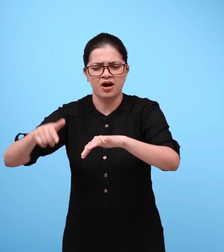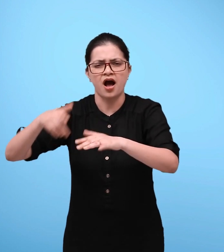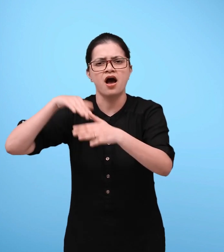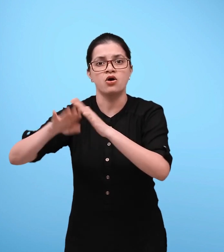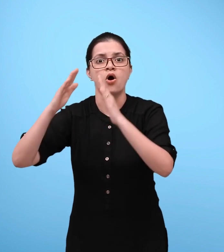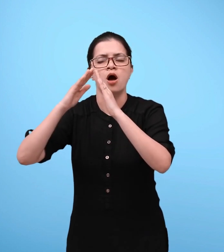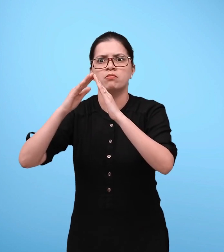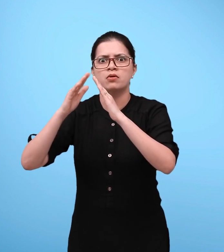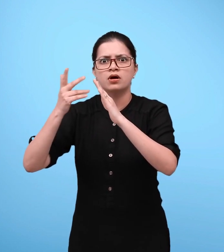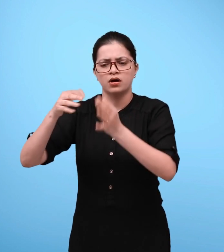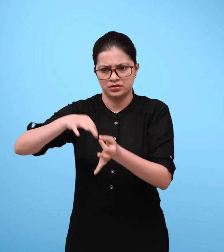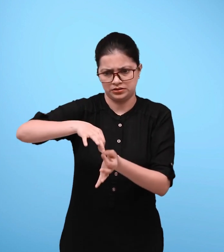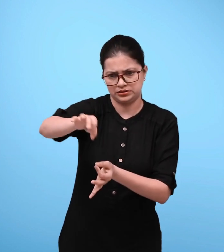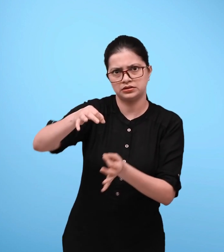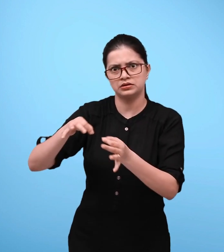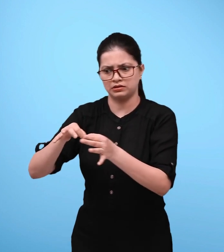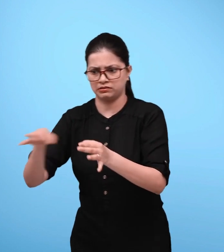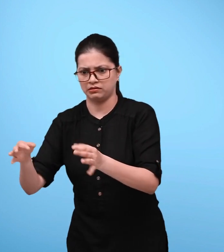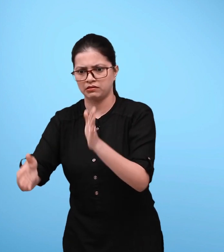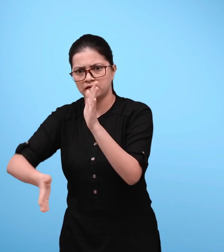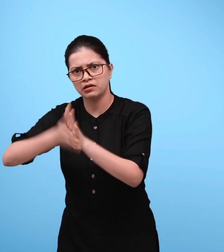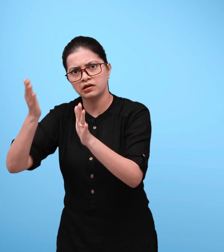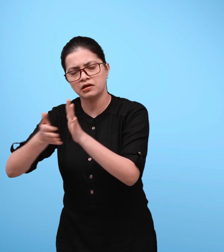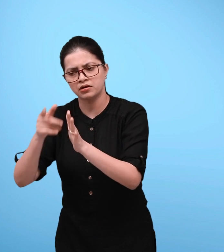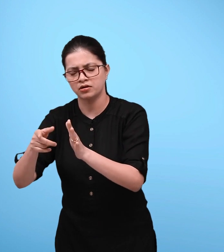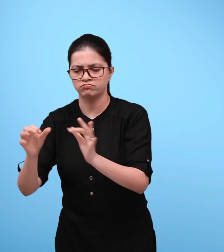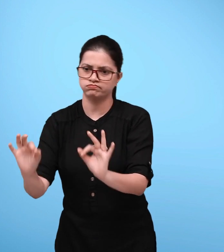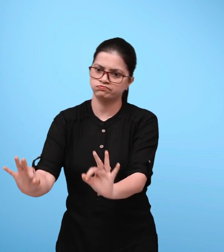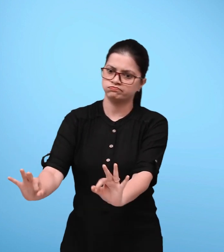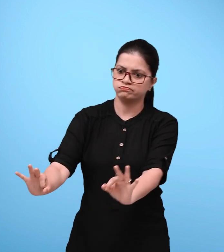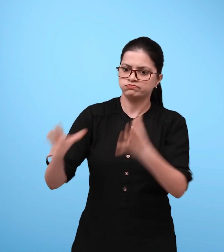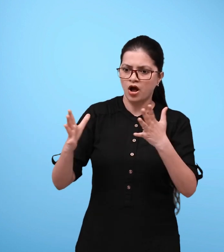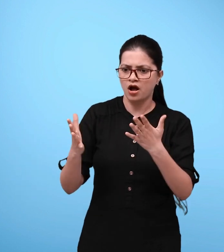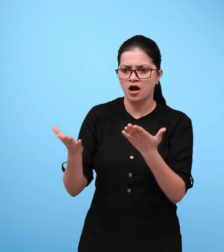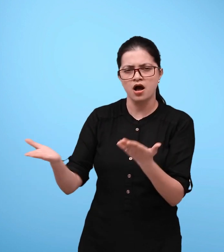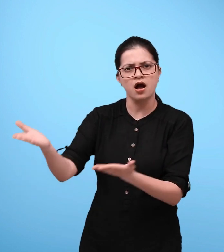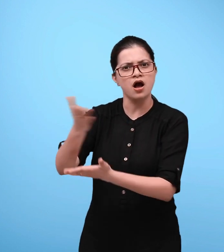because we see evidence in excavations of perfectly geometrical constructions.